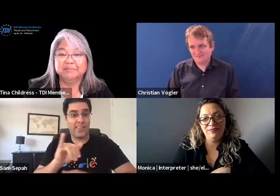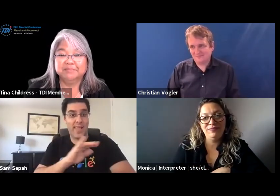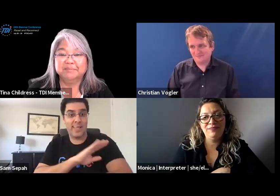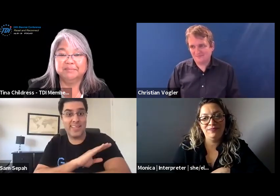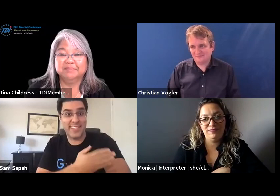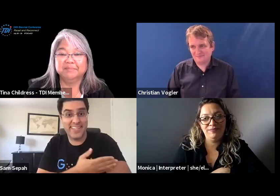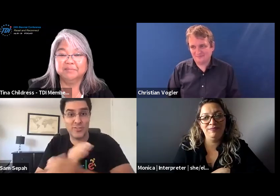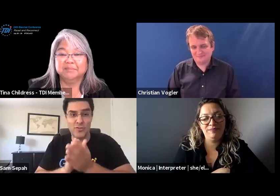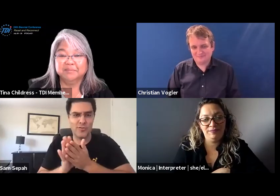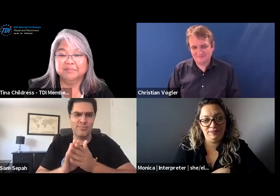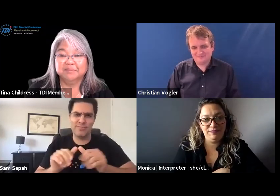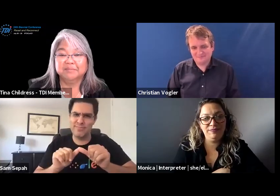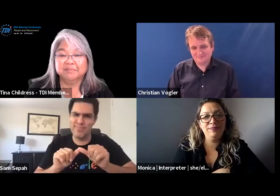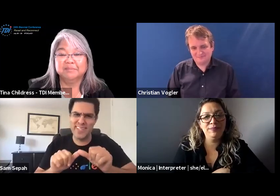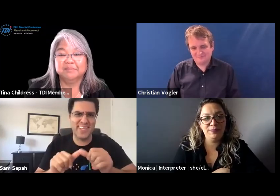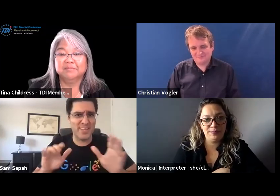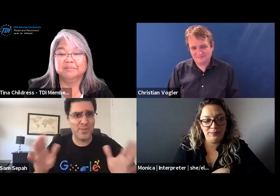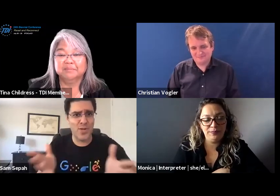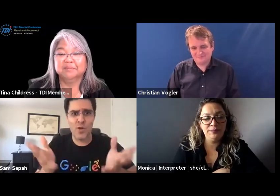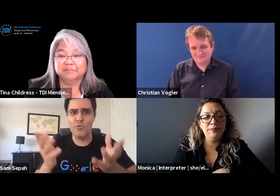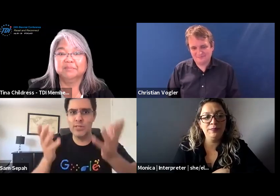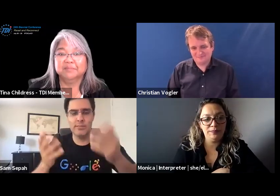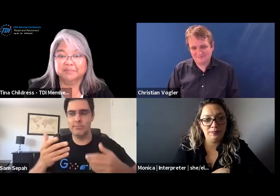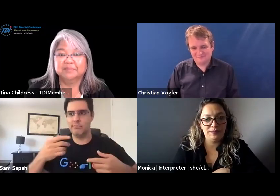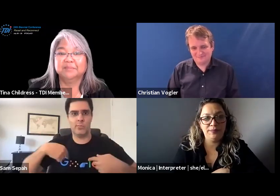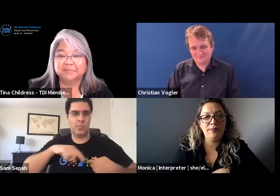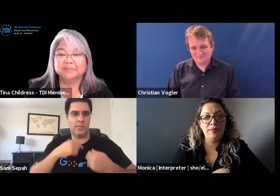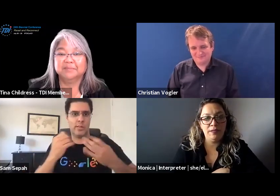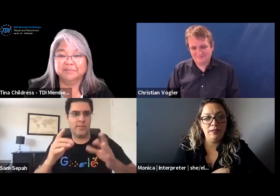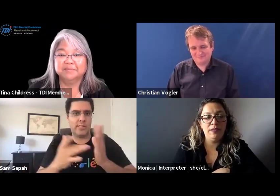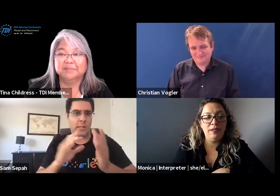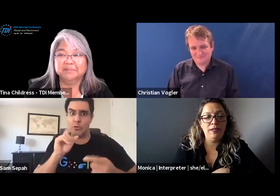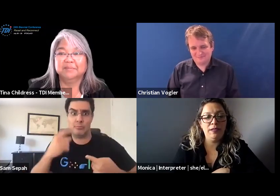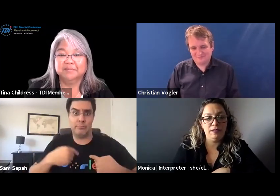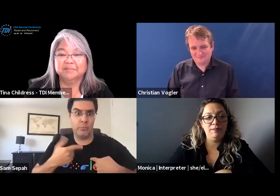and want to be involved in the process, and that energy and passion needs to keep going. uh,